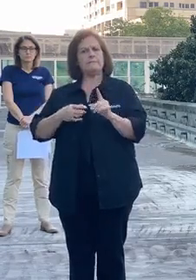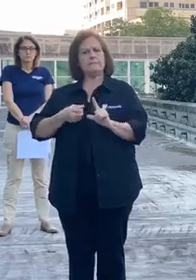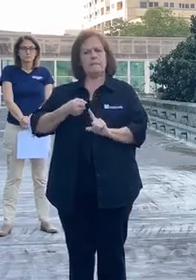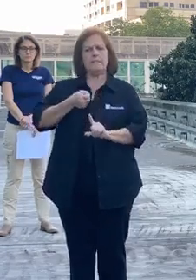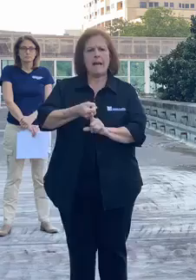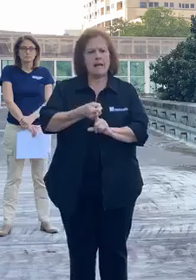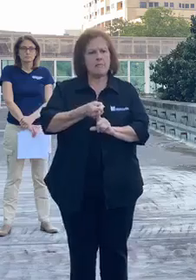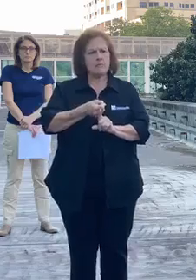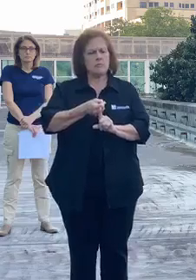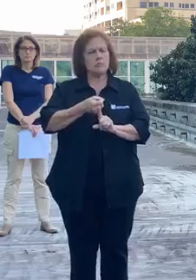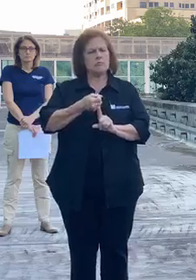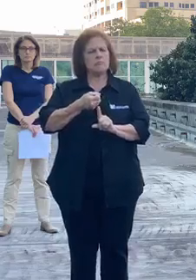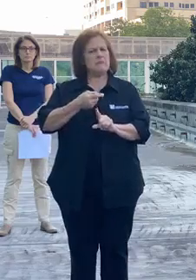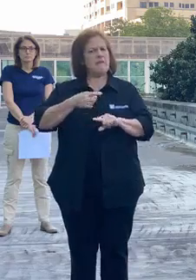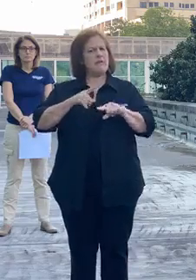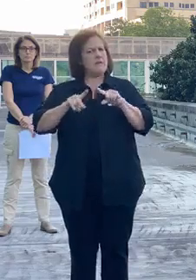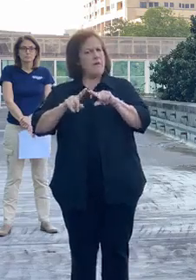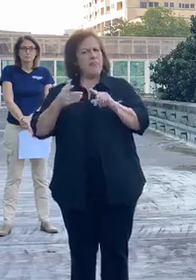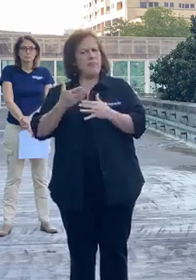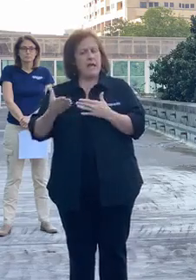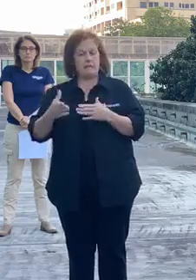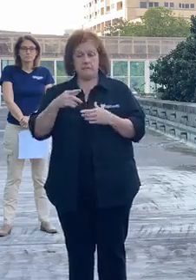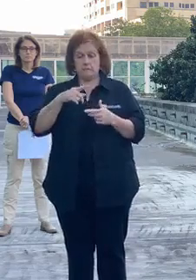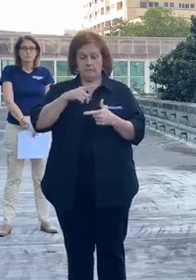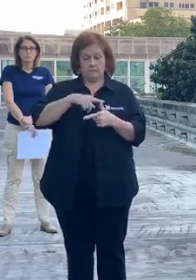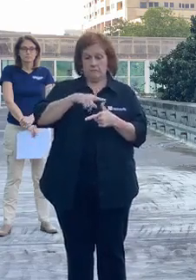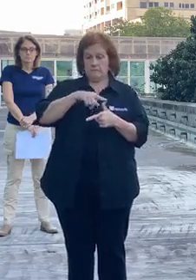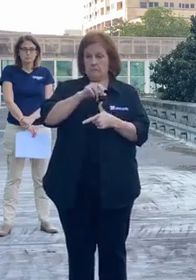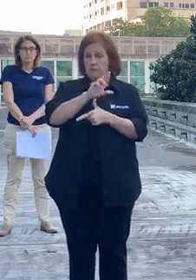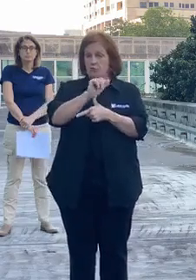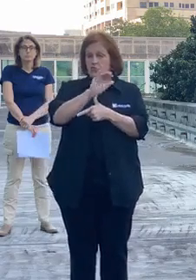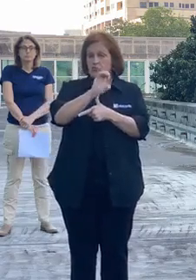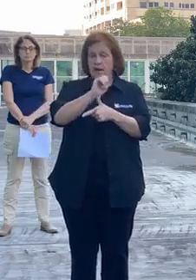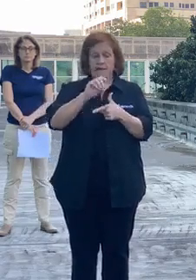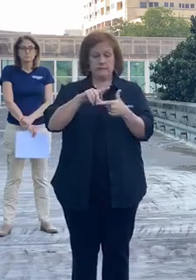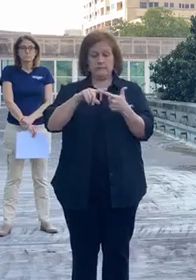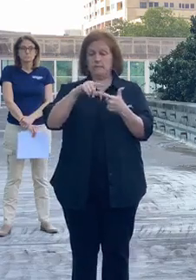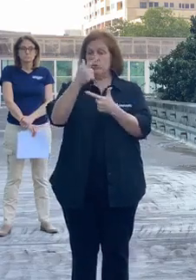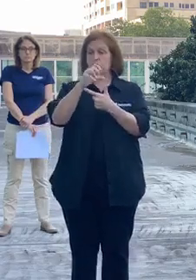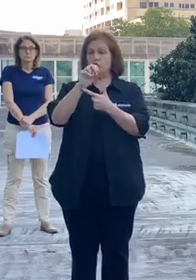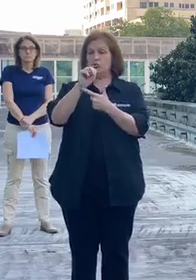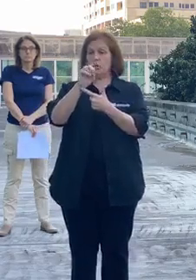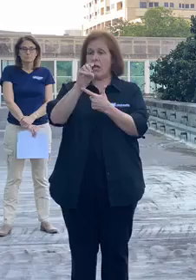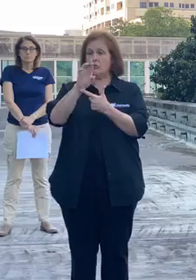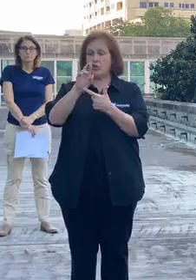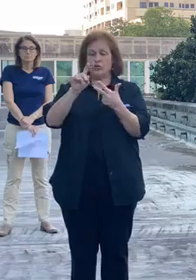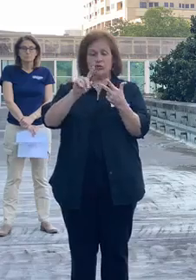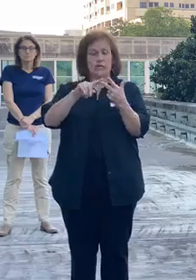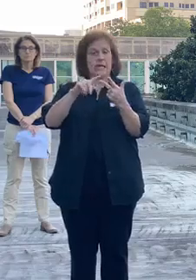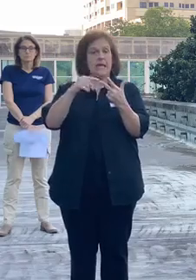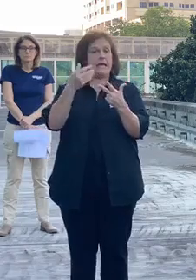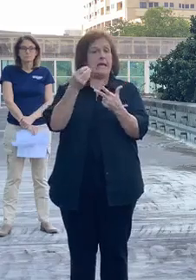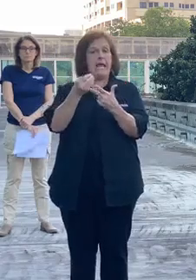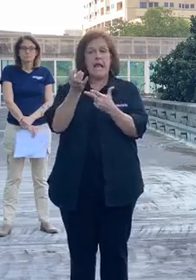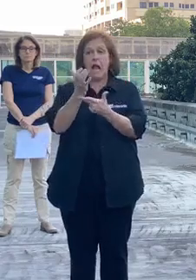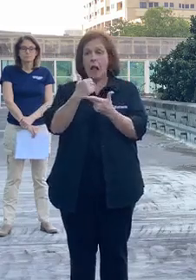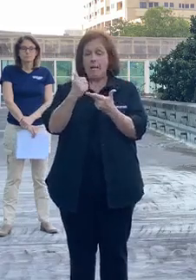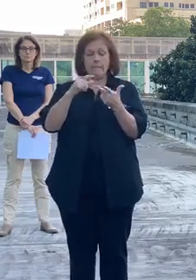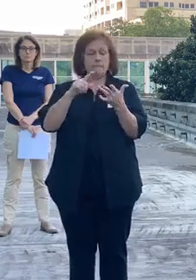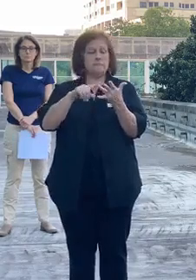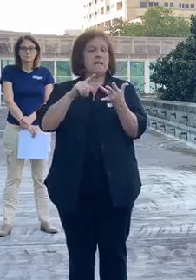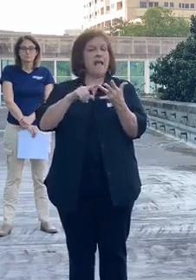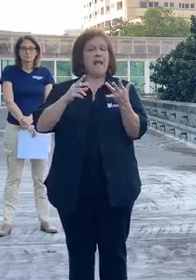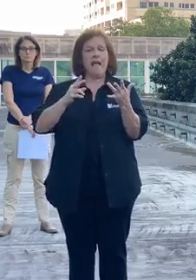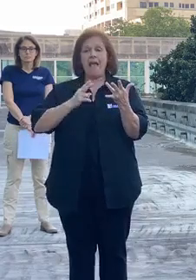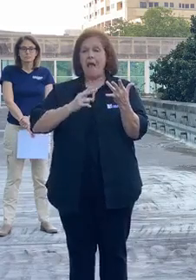of multiple things, whether it's race, gender, income inequality, the health